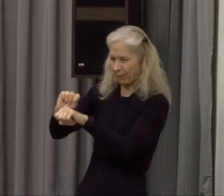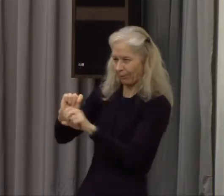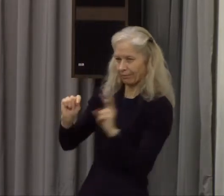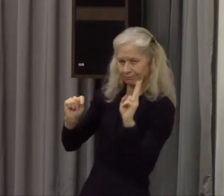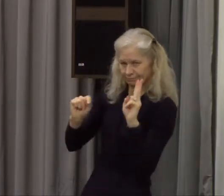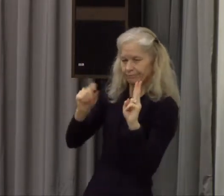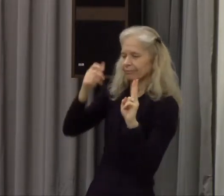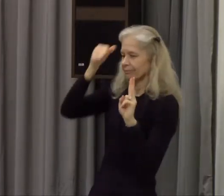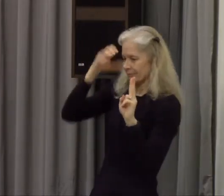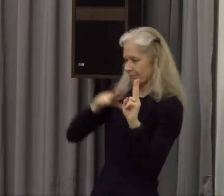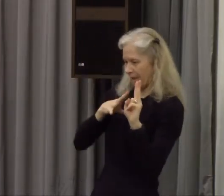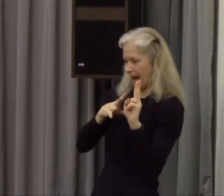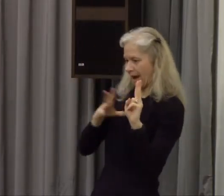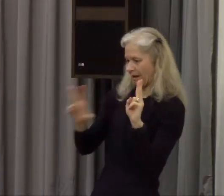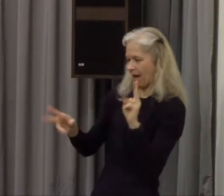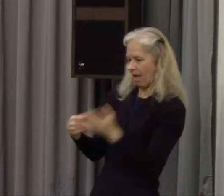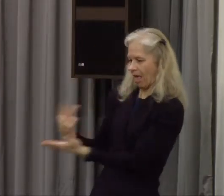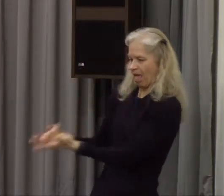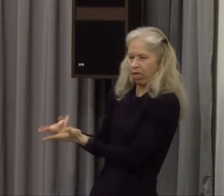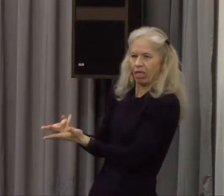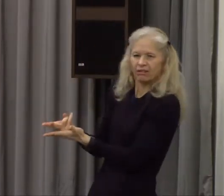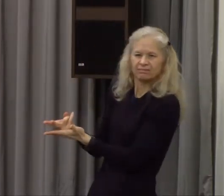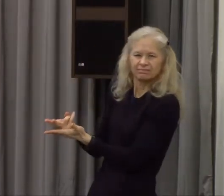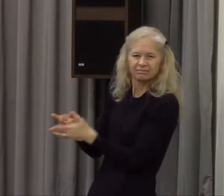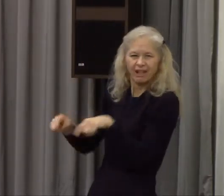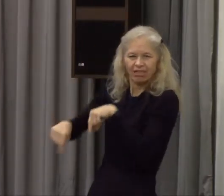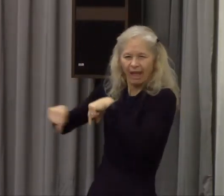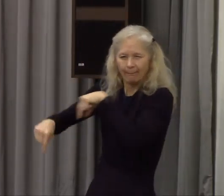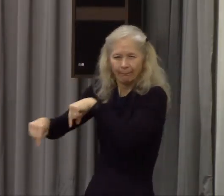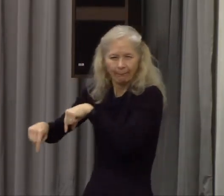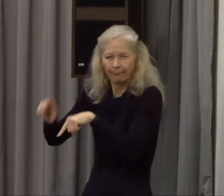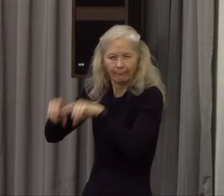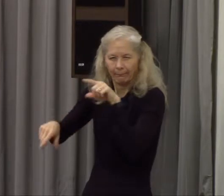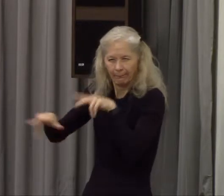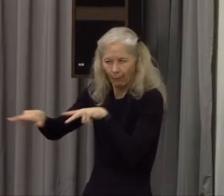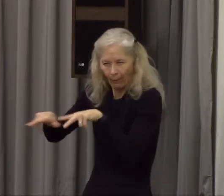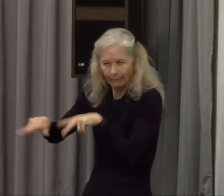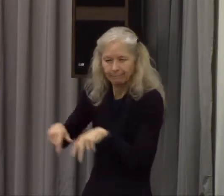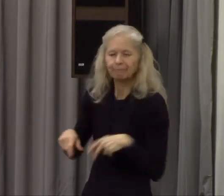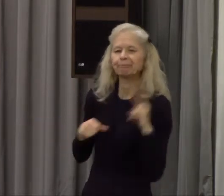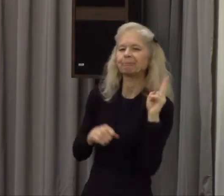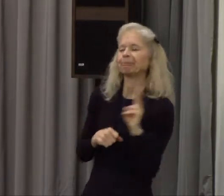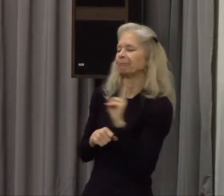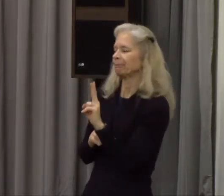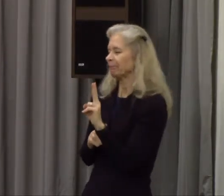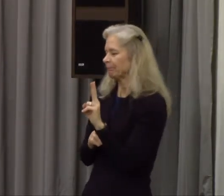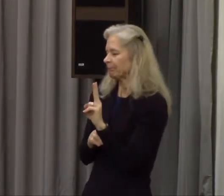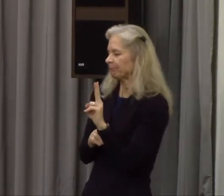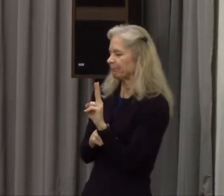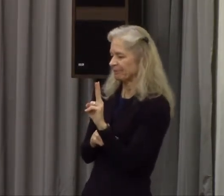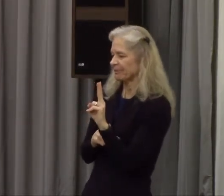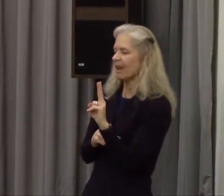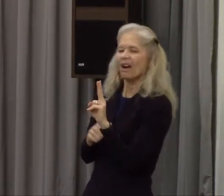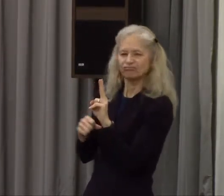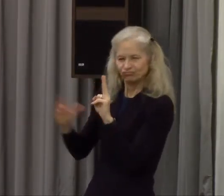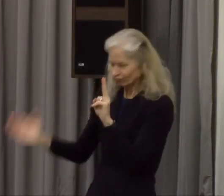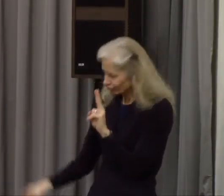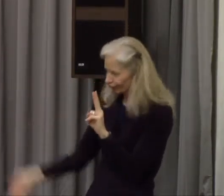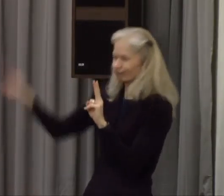They said when they couldn't stand the miracles they were doing like their Savior did. And Peter, who was